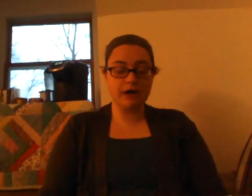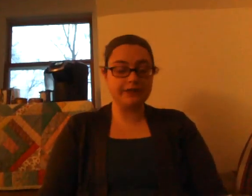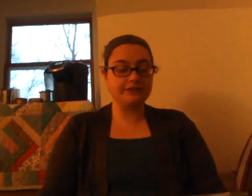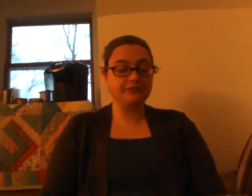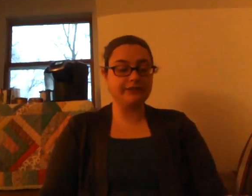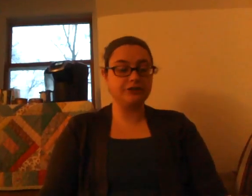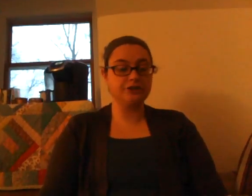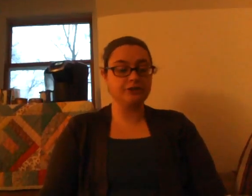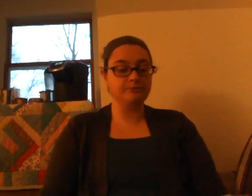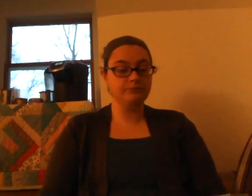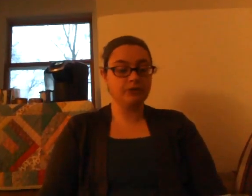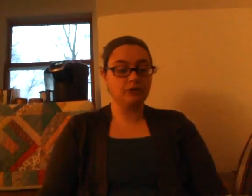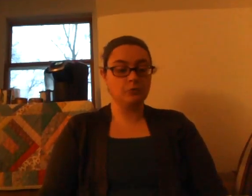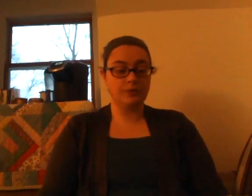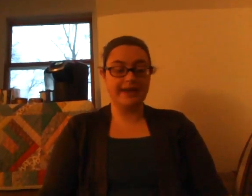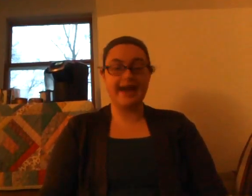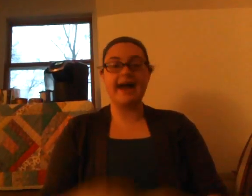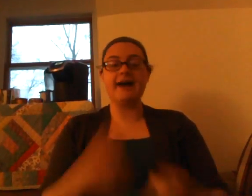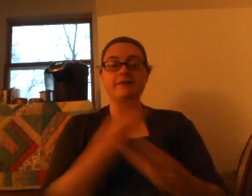body section, we have